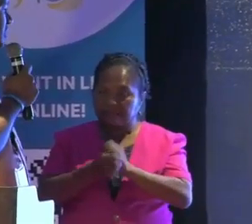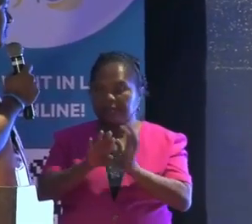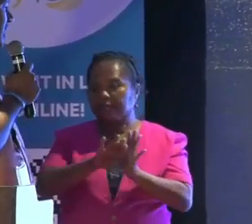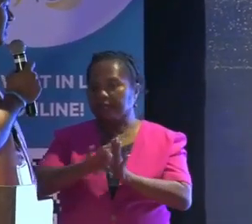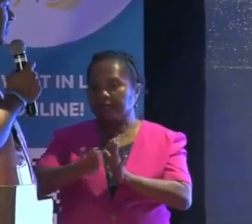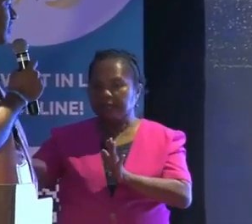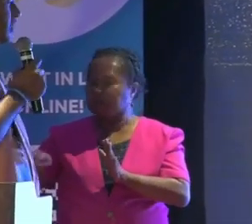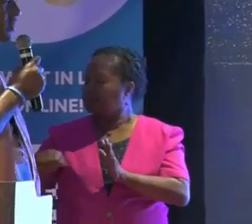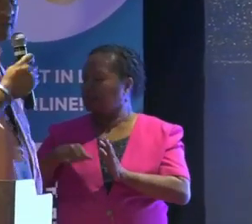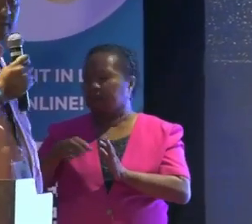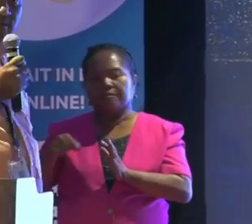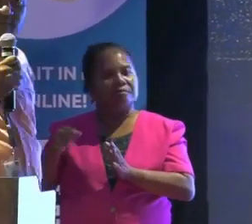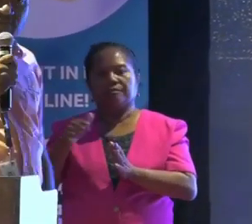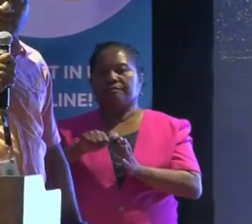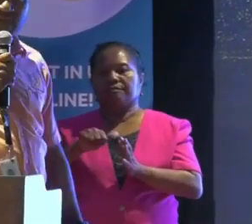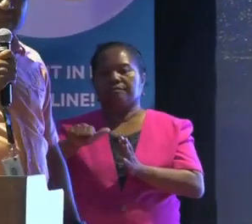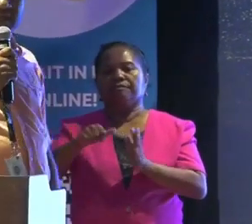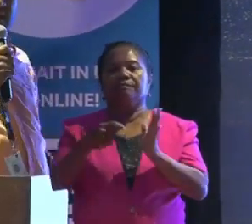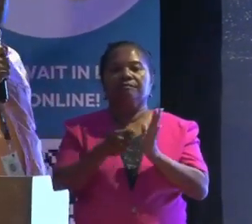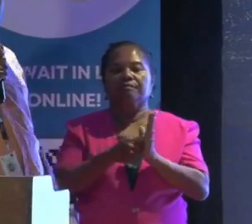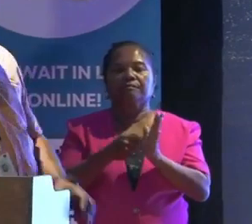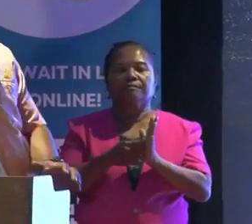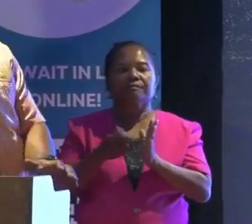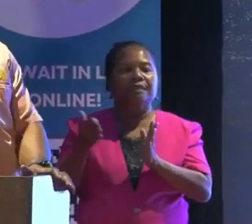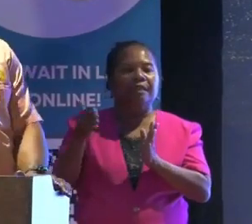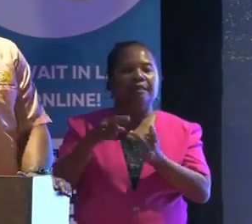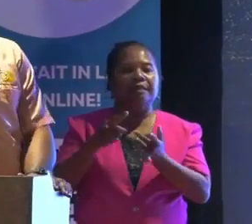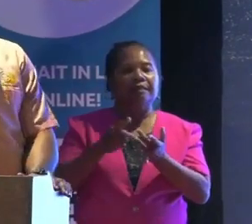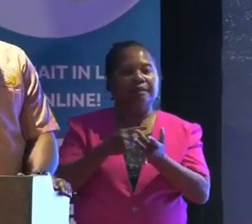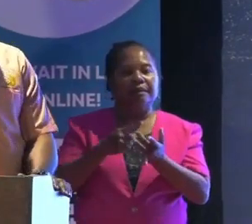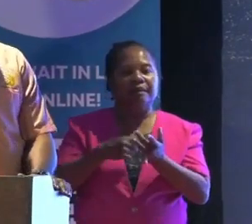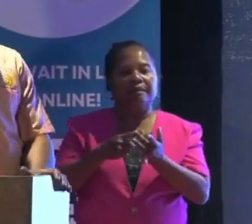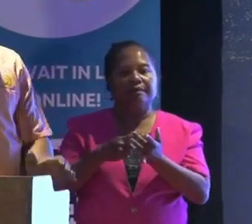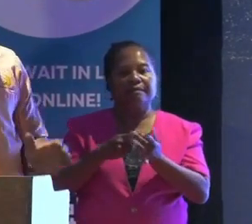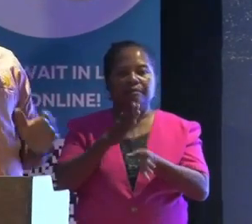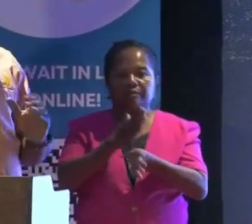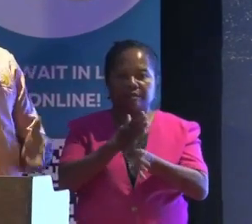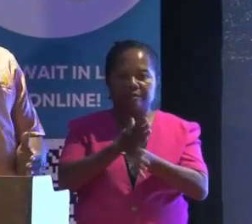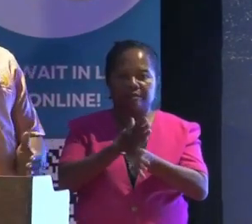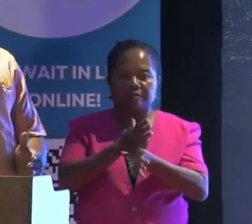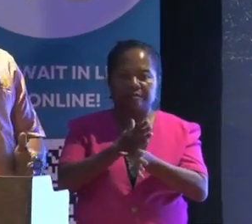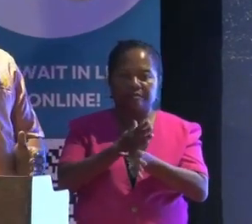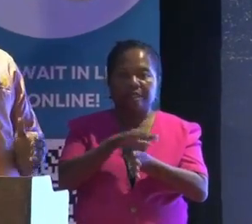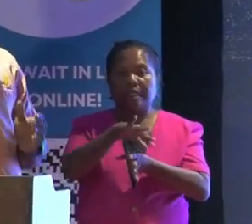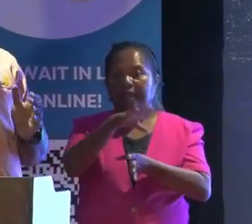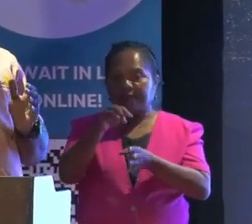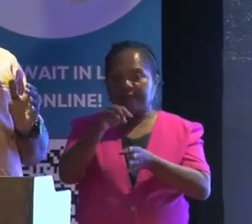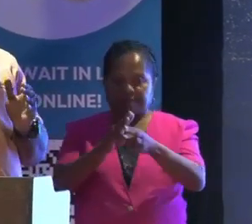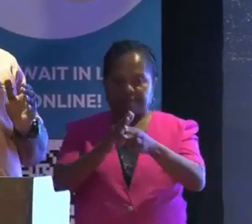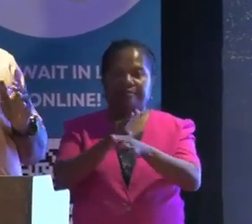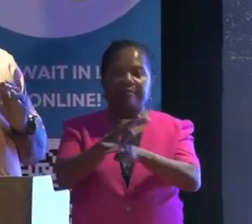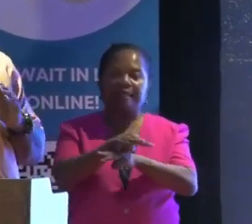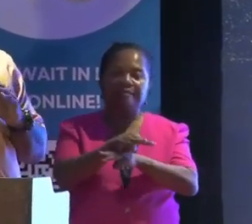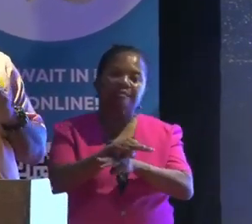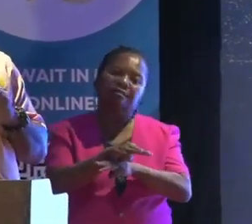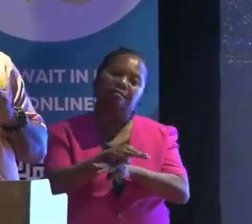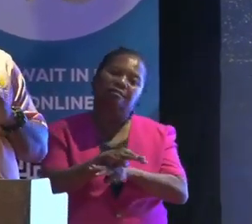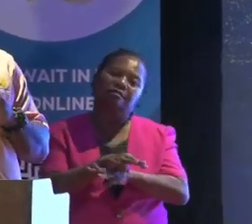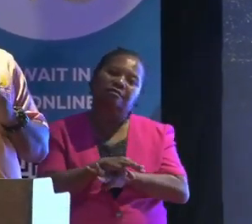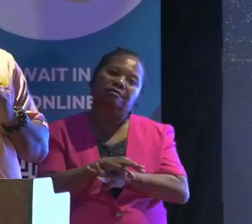not use the money for any other purposes. Every month, when the